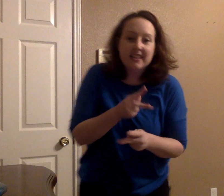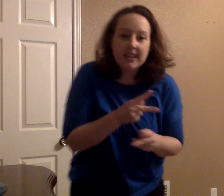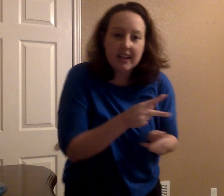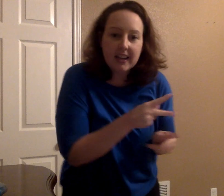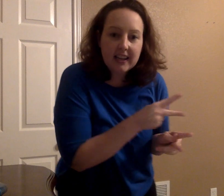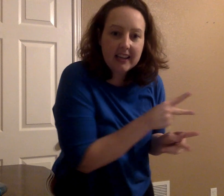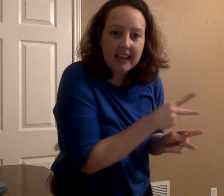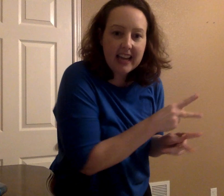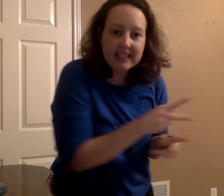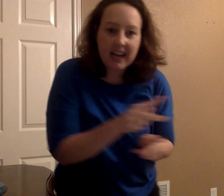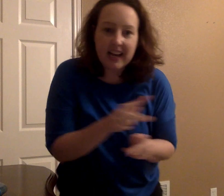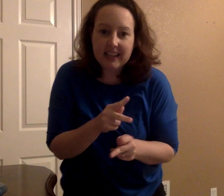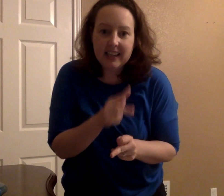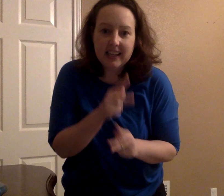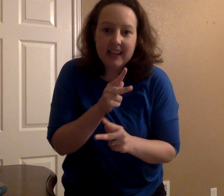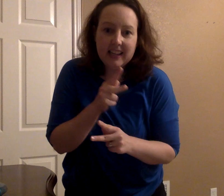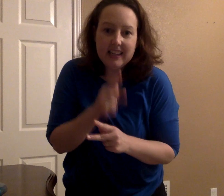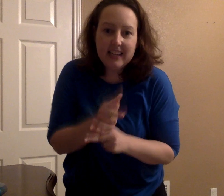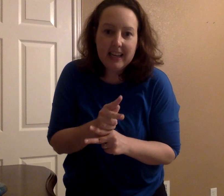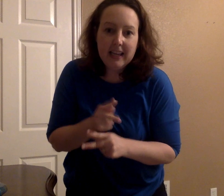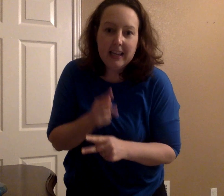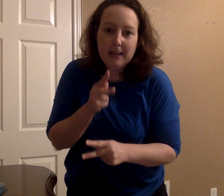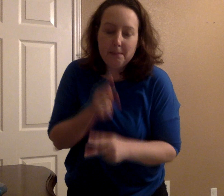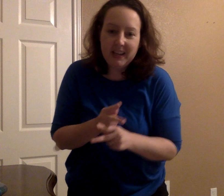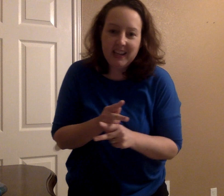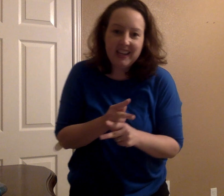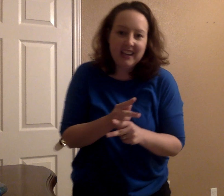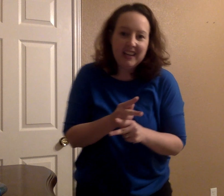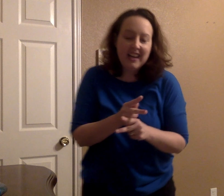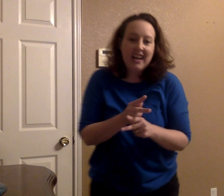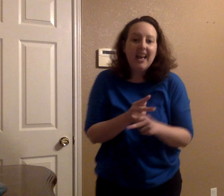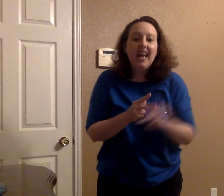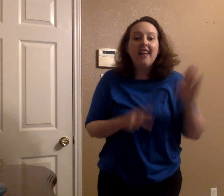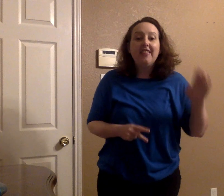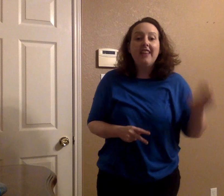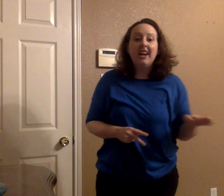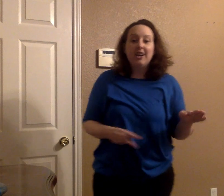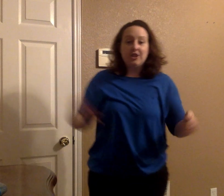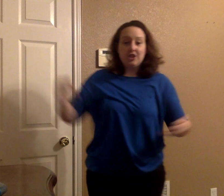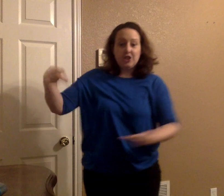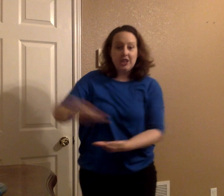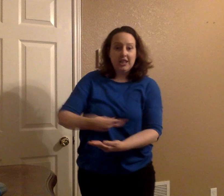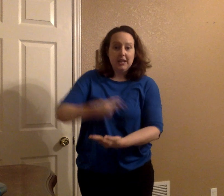it's the K sign, keeping their sheep